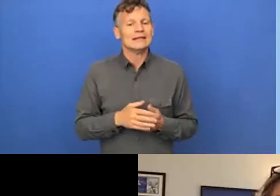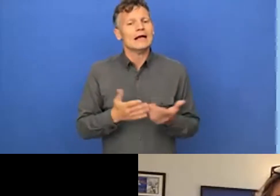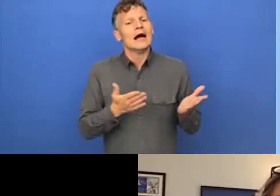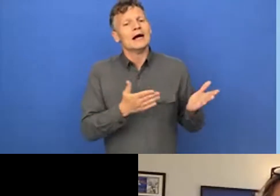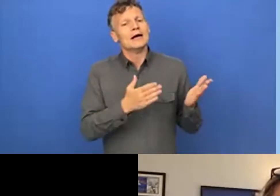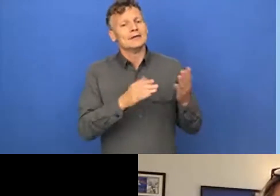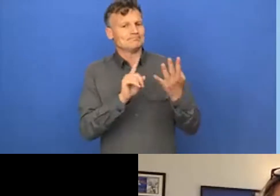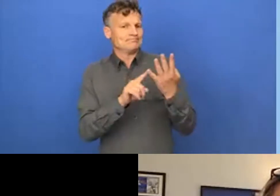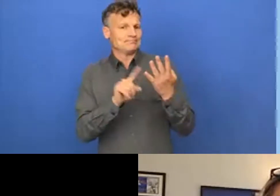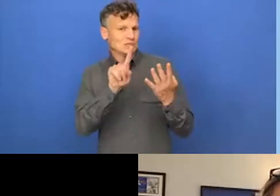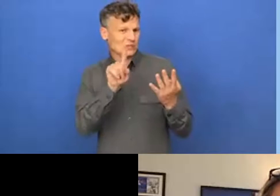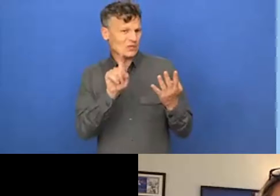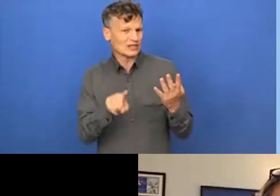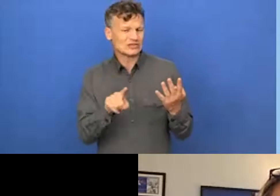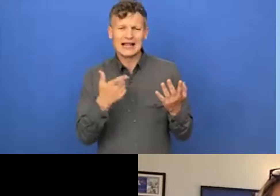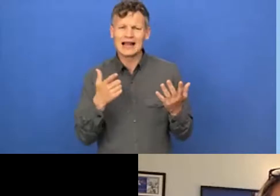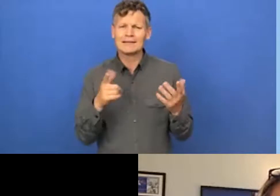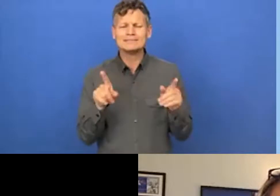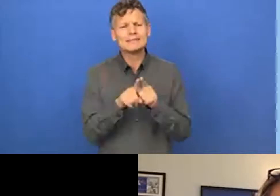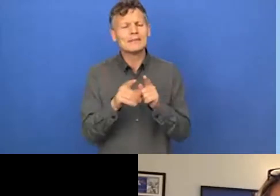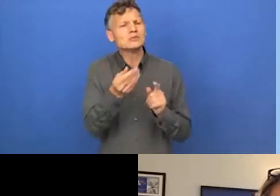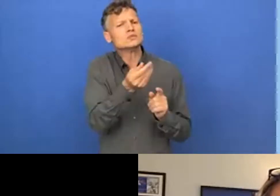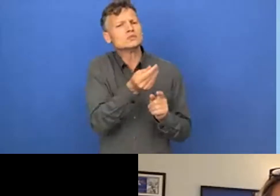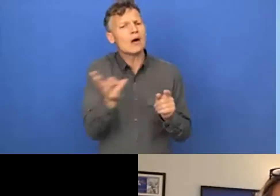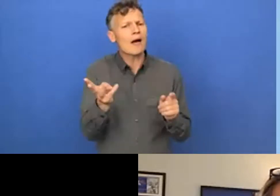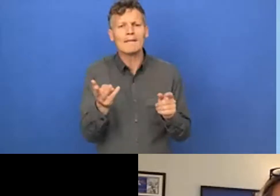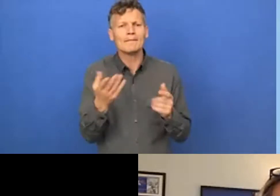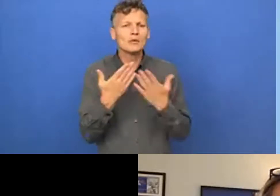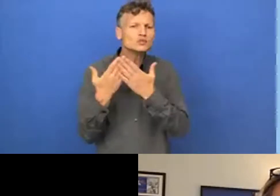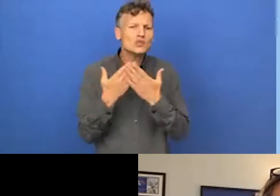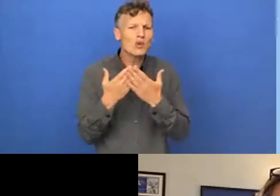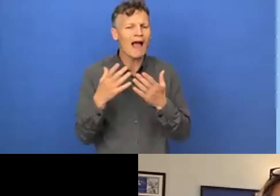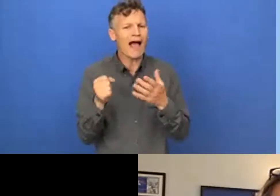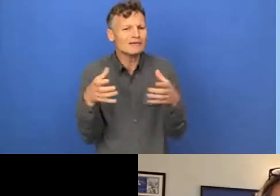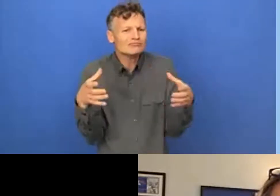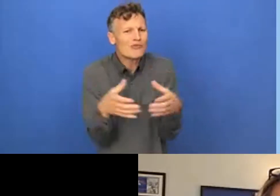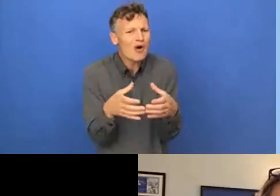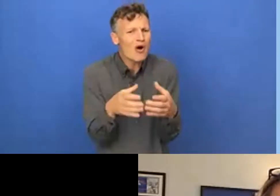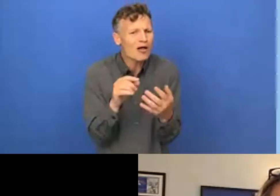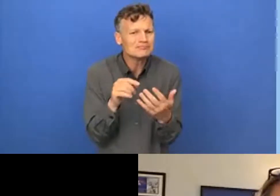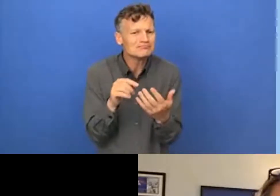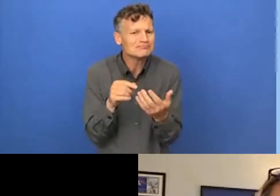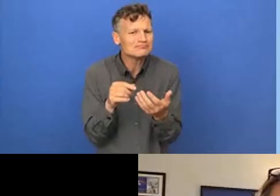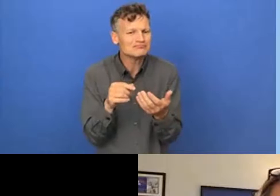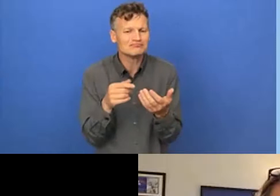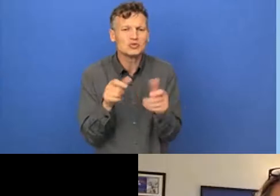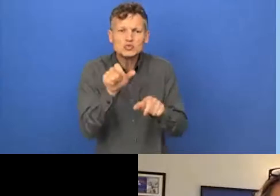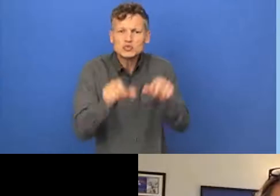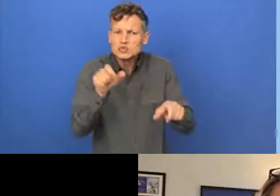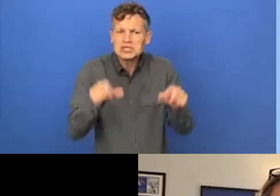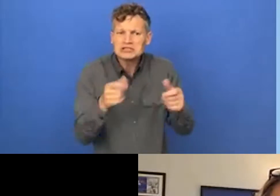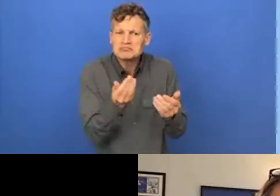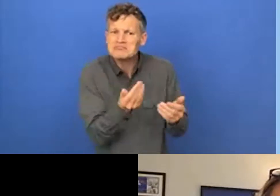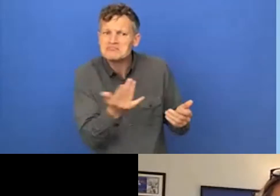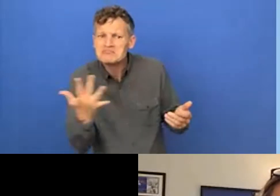assisting anti-bullying. So this is about bullying prevention in general, but in the case of learners